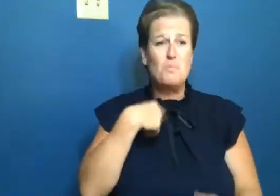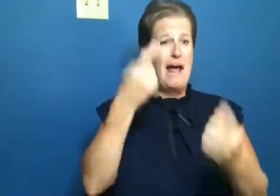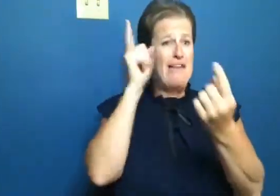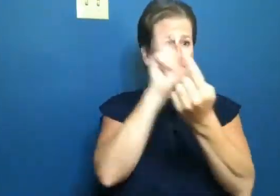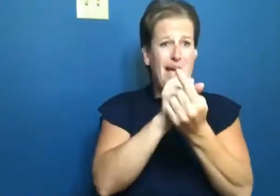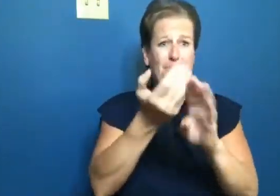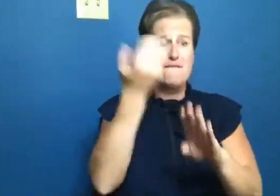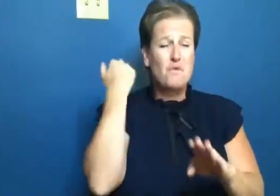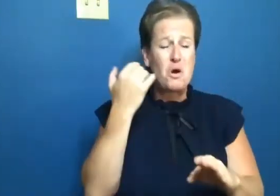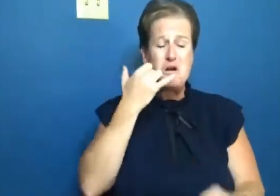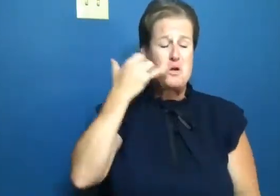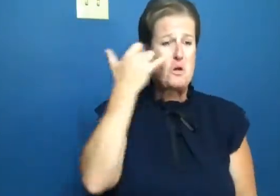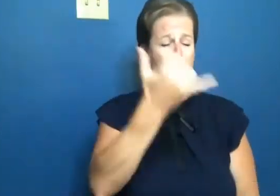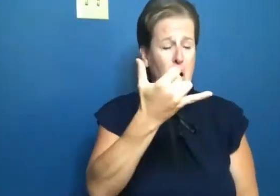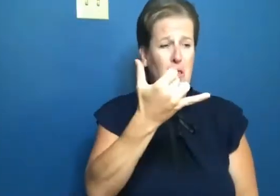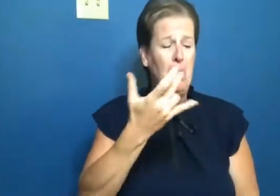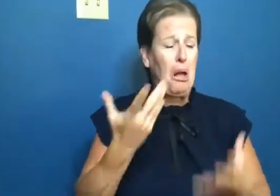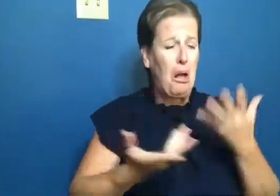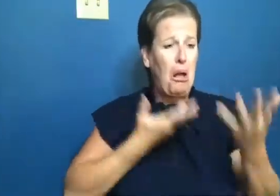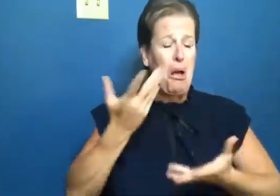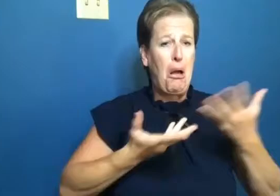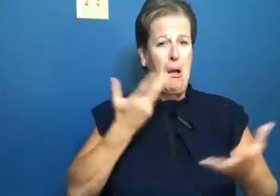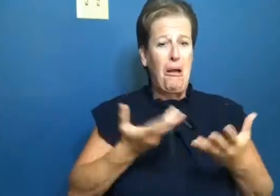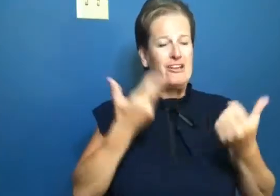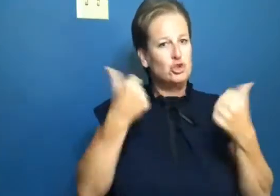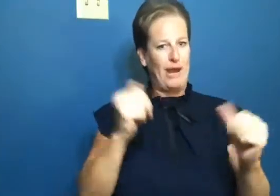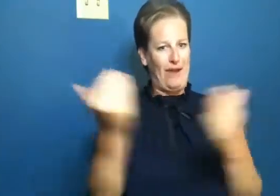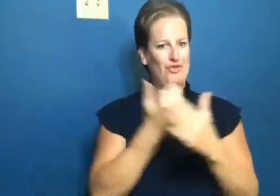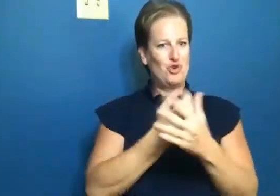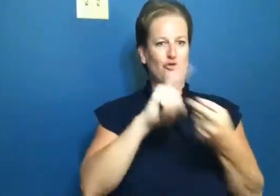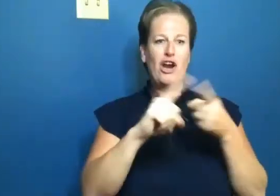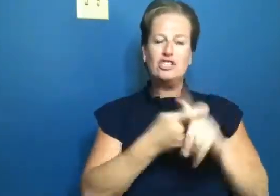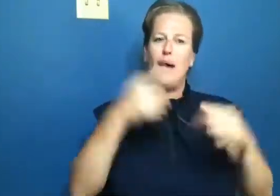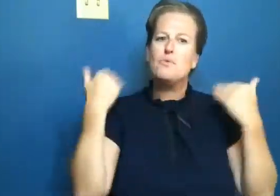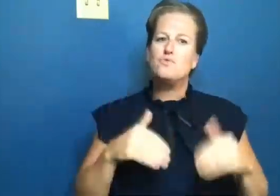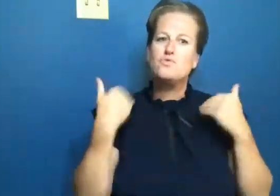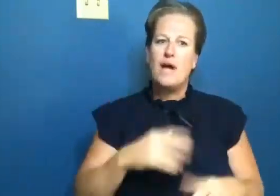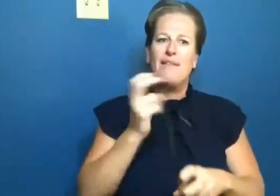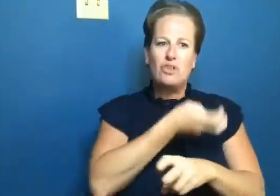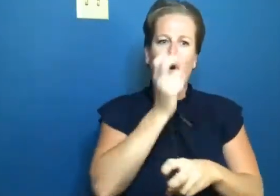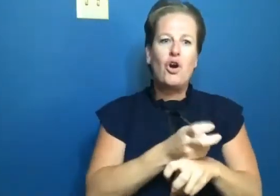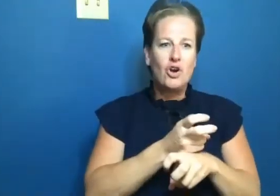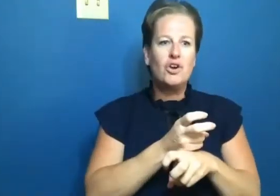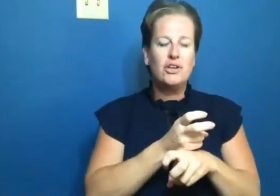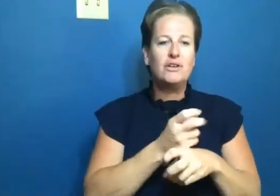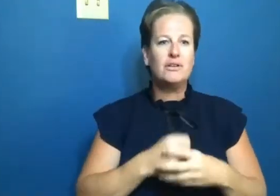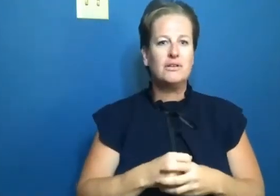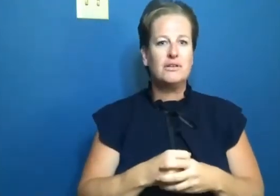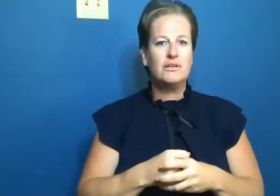to try to establish some new relationships and friendships. I have to tell you that I have done